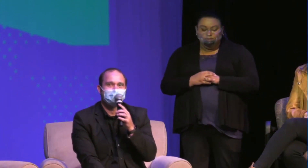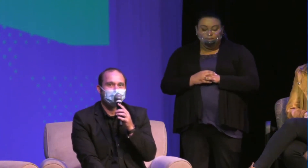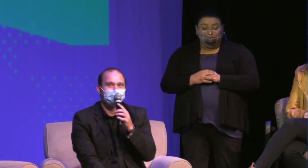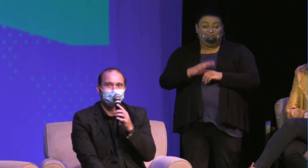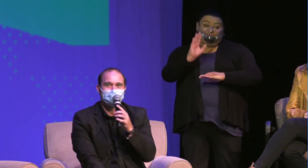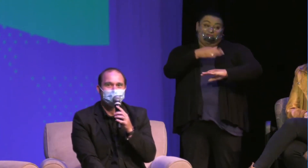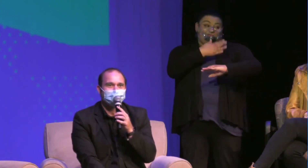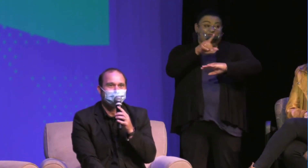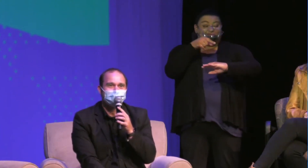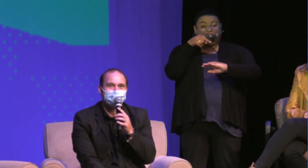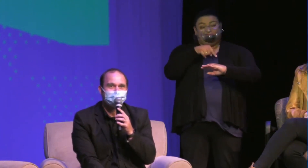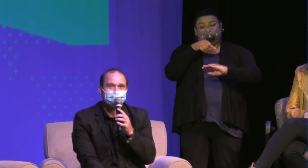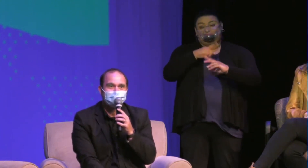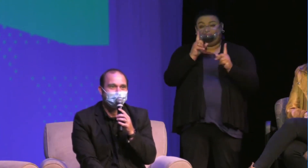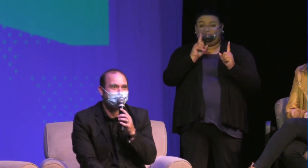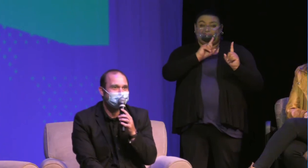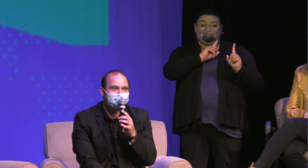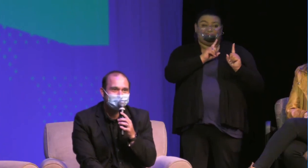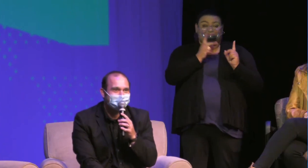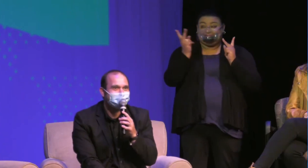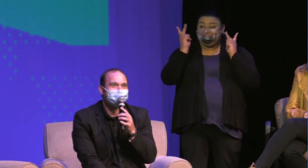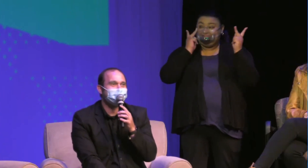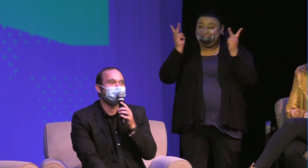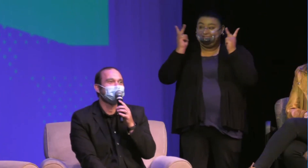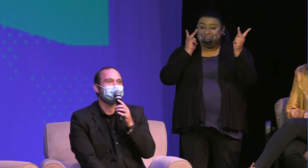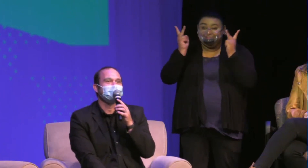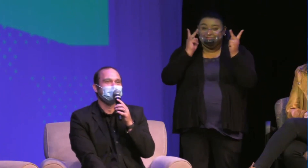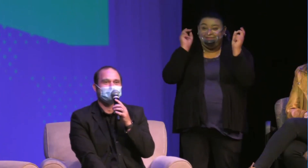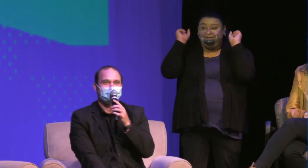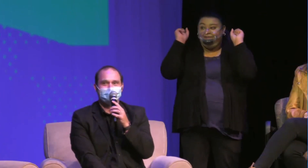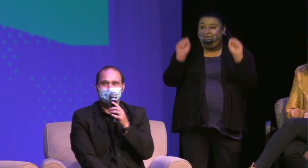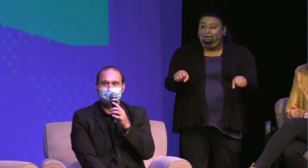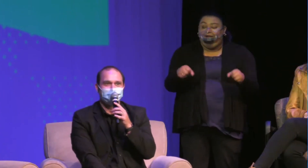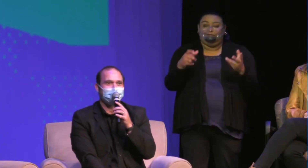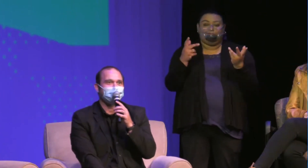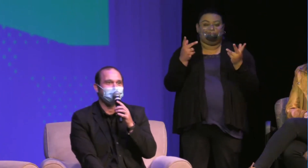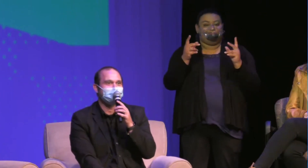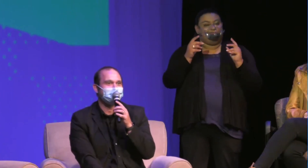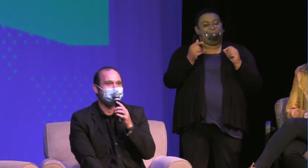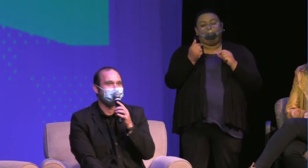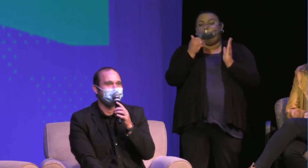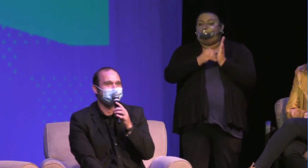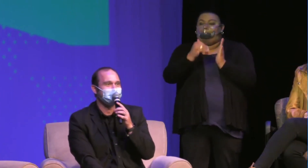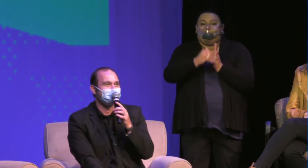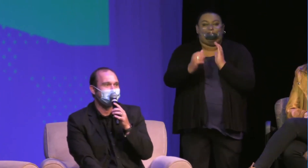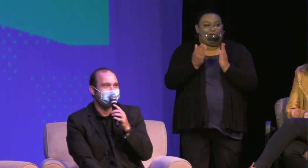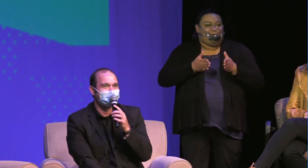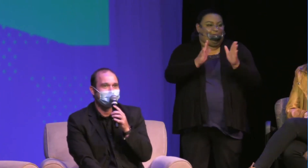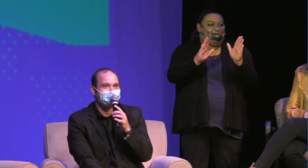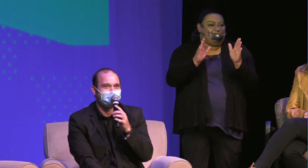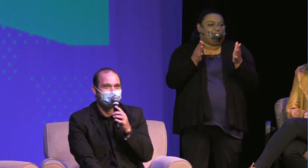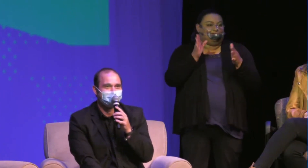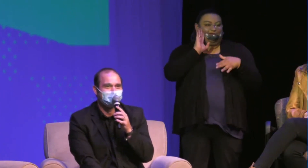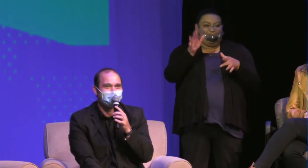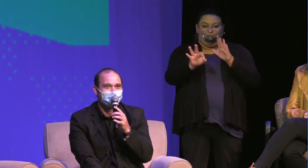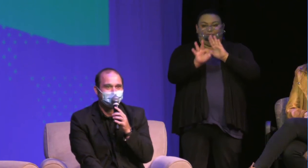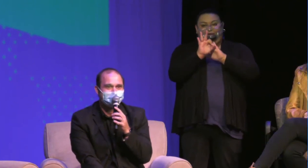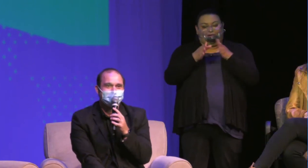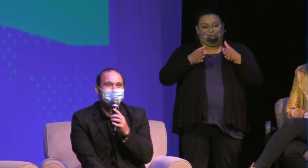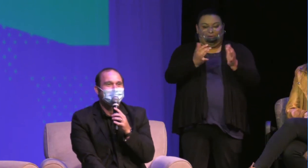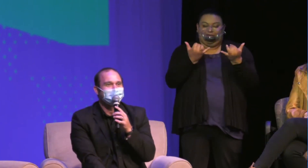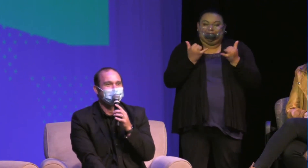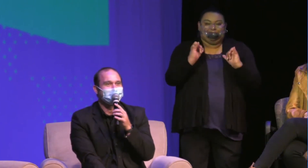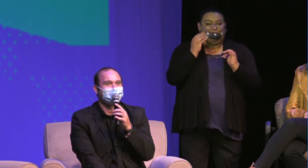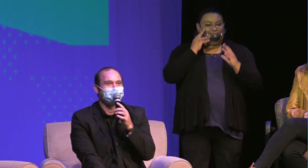music can go with sight. There are just a million ways that I think I would find ways to still experience the thing that I loved, my